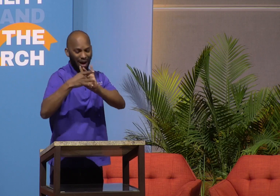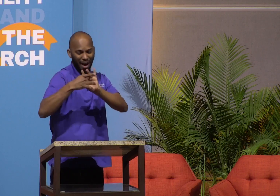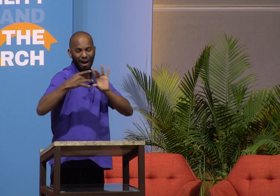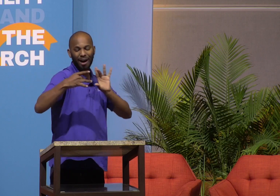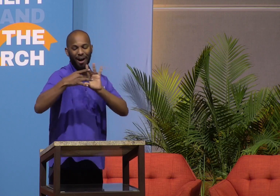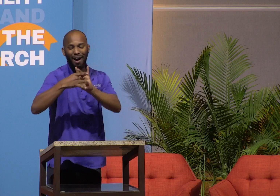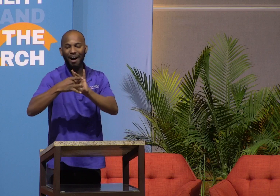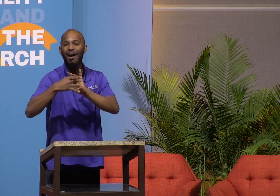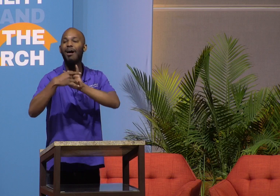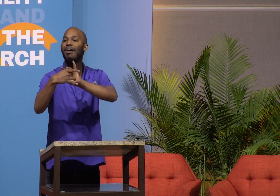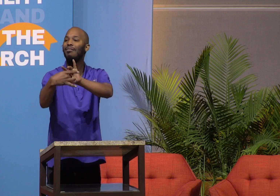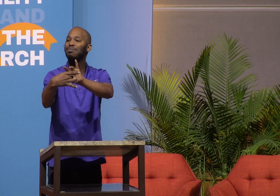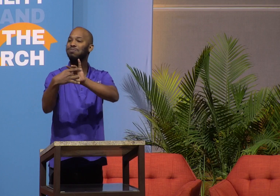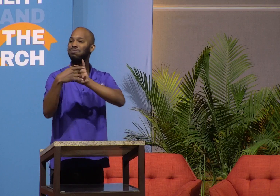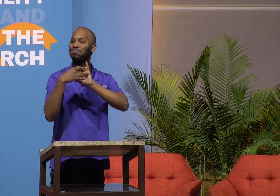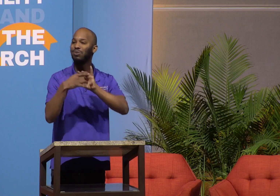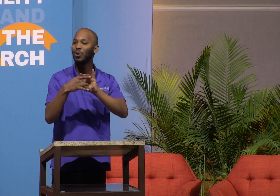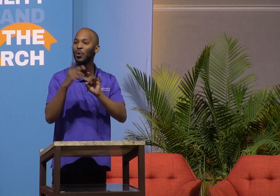because there's a deaf culture. There's